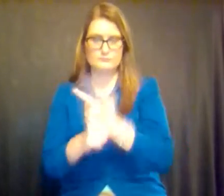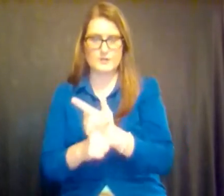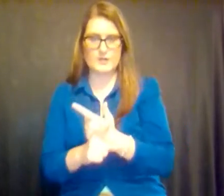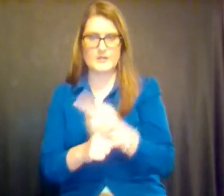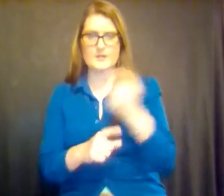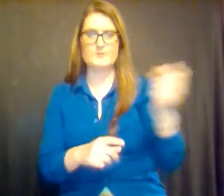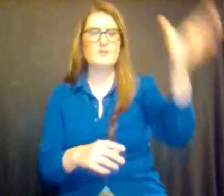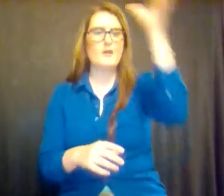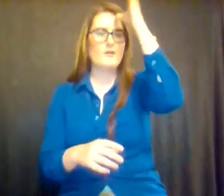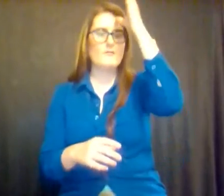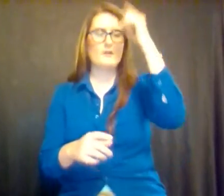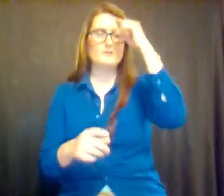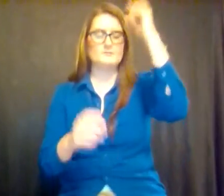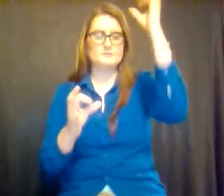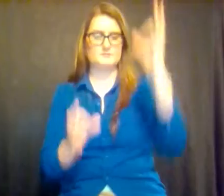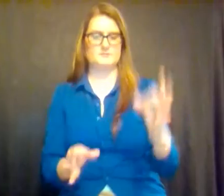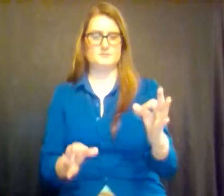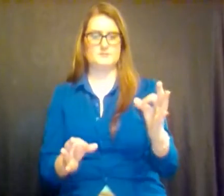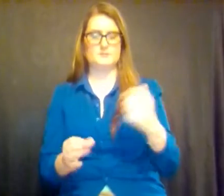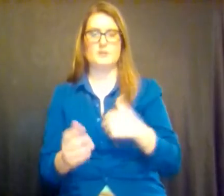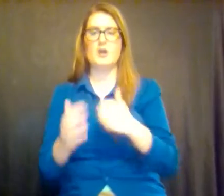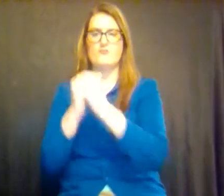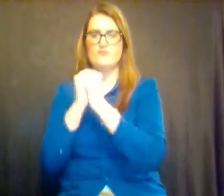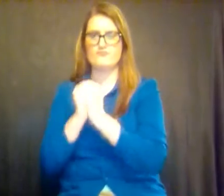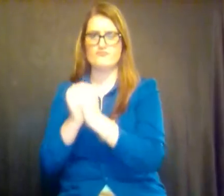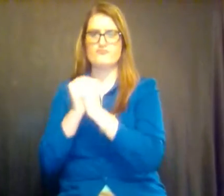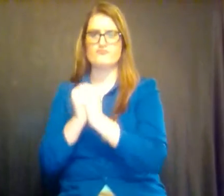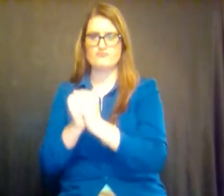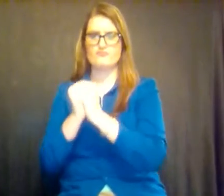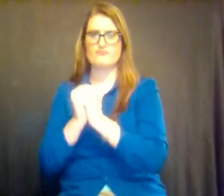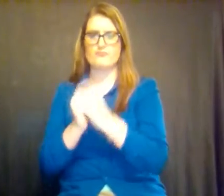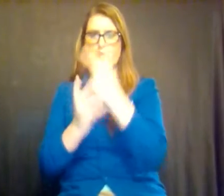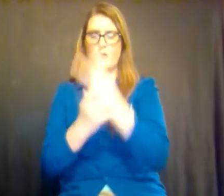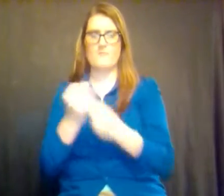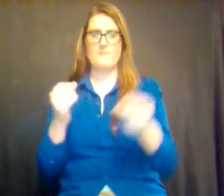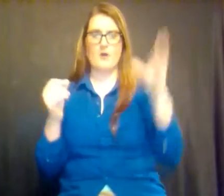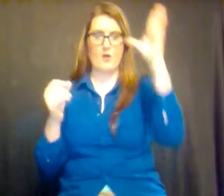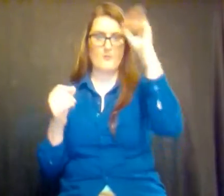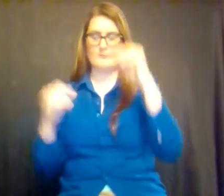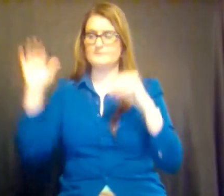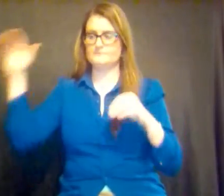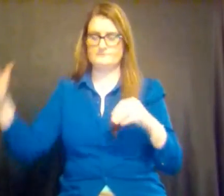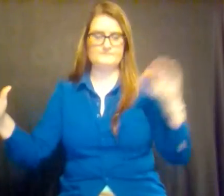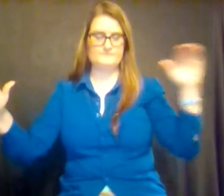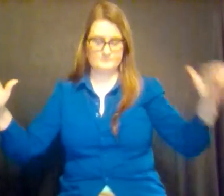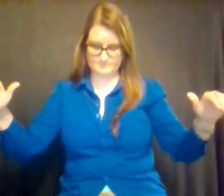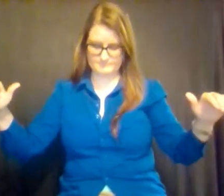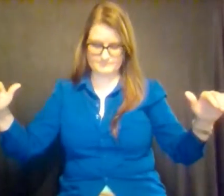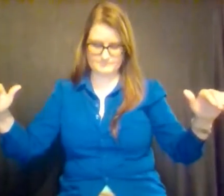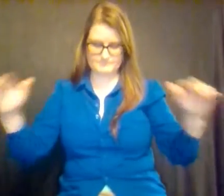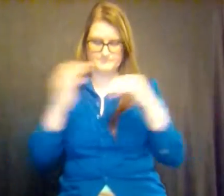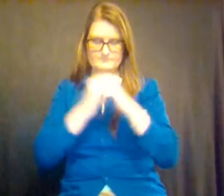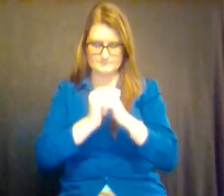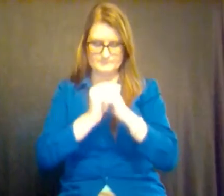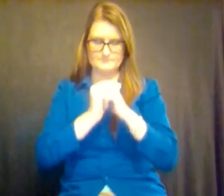on their shoulders and pray for them, giving them the land. And once it was done, there was no going back. And Rebecca knew. Isaac wanted to give the